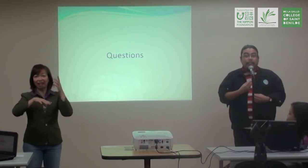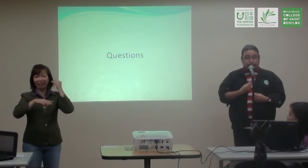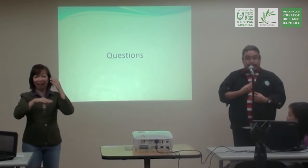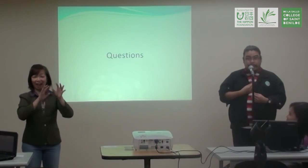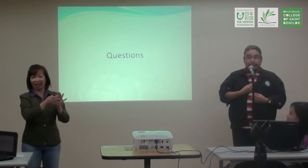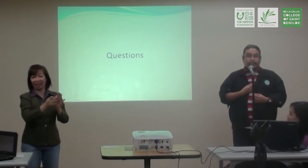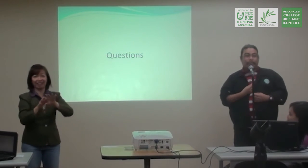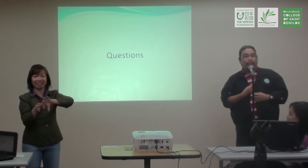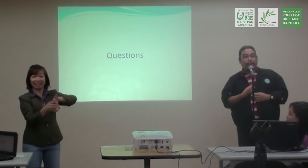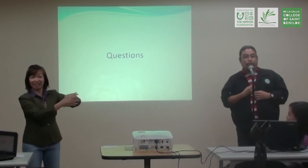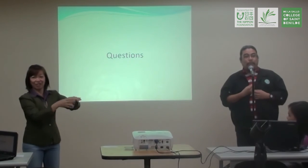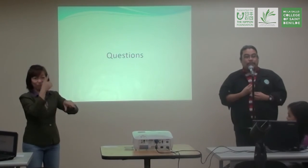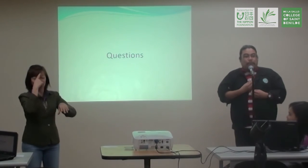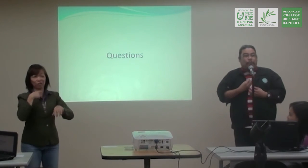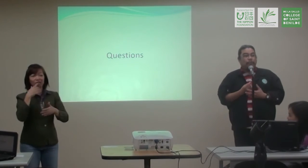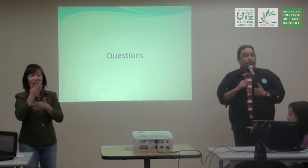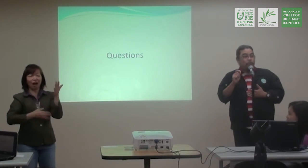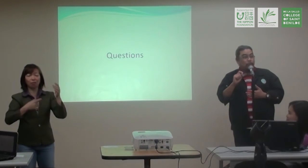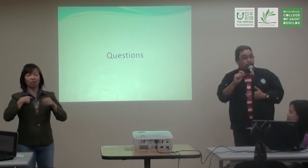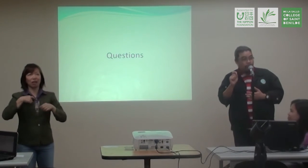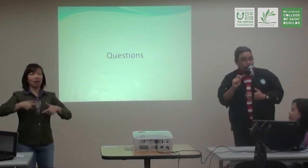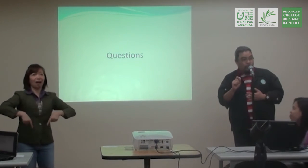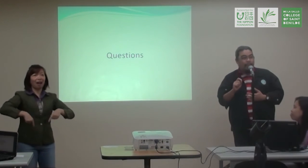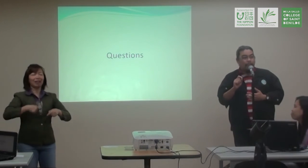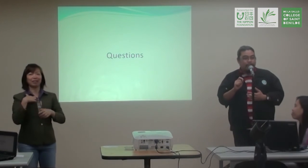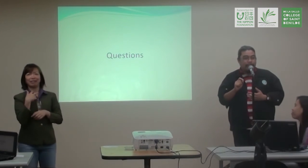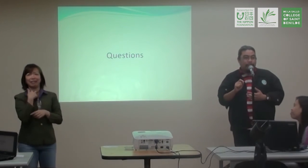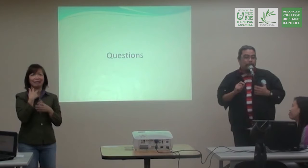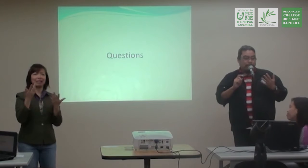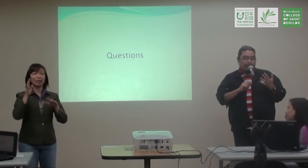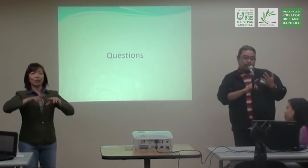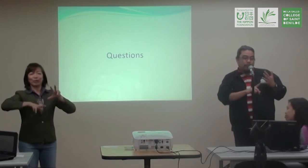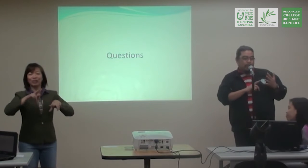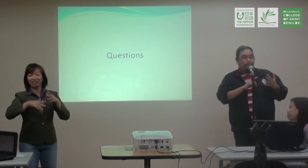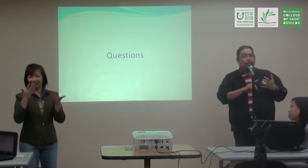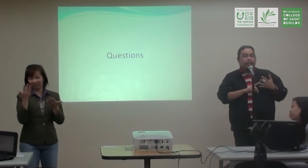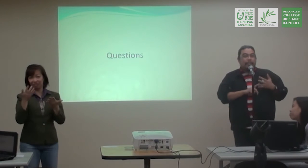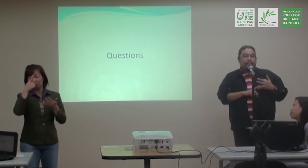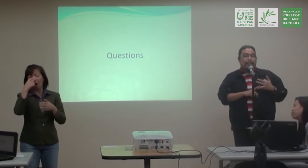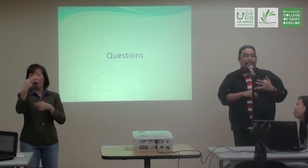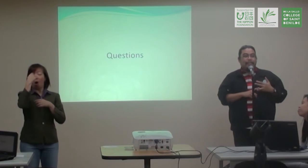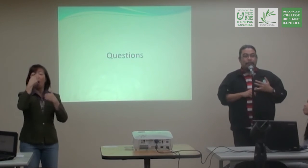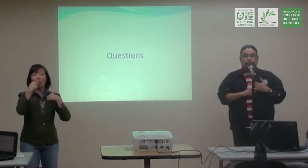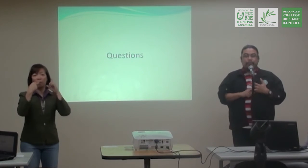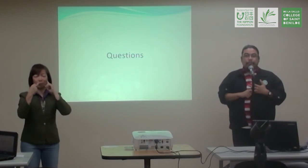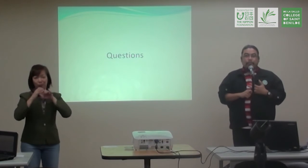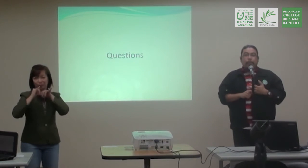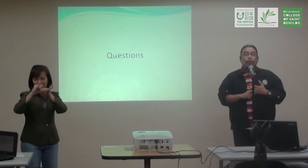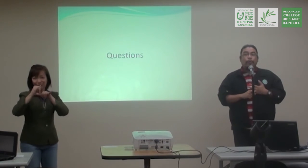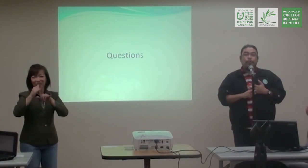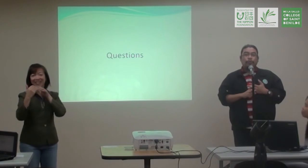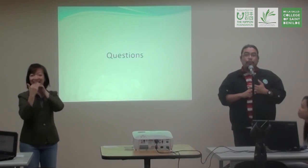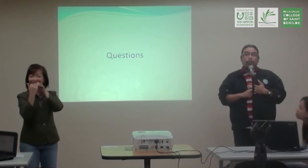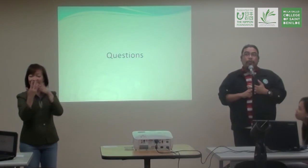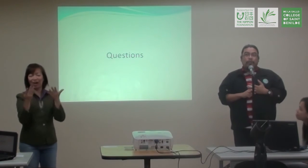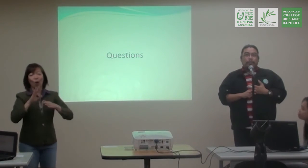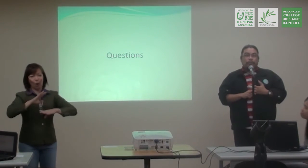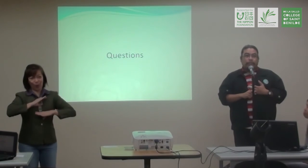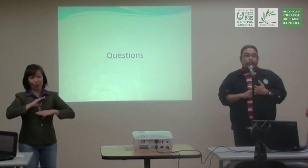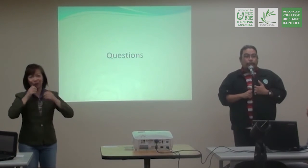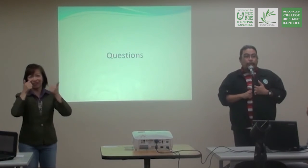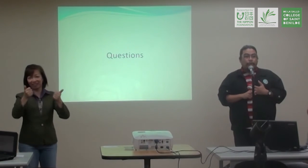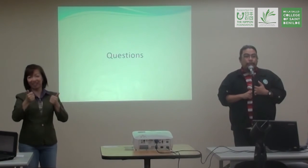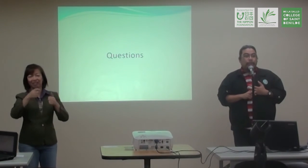examiners are scared. Okay, maybe it's their first time to do such kind of assessment. That's one. Second thing, we